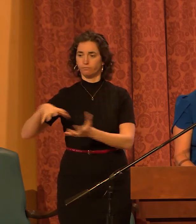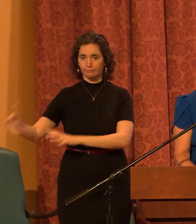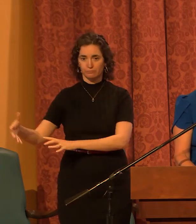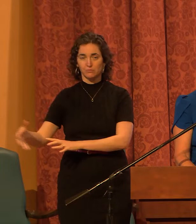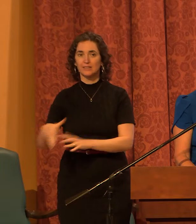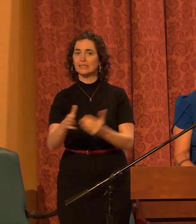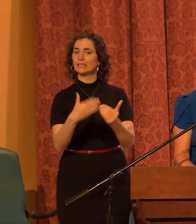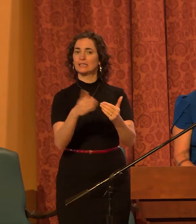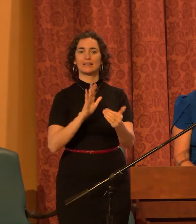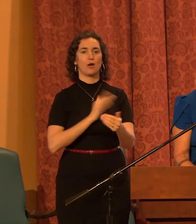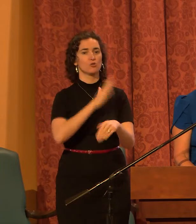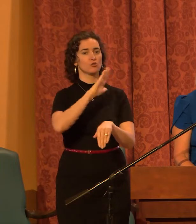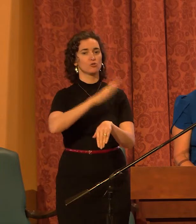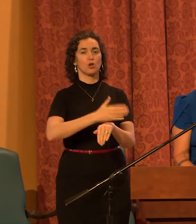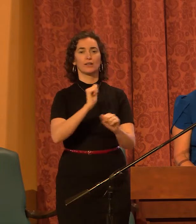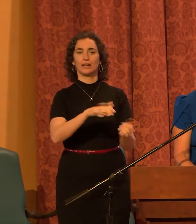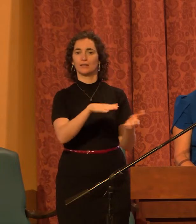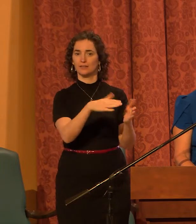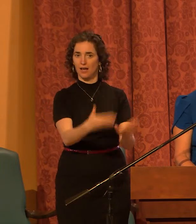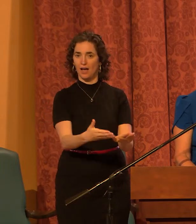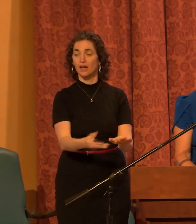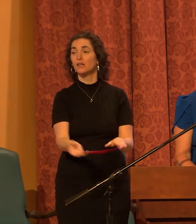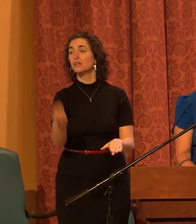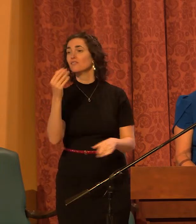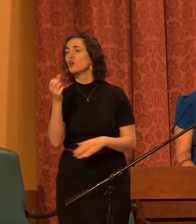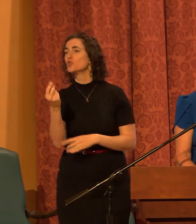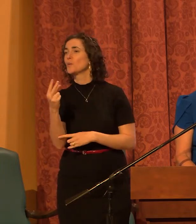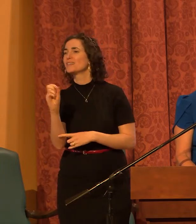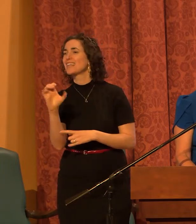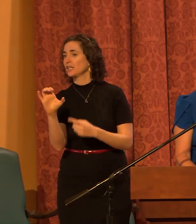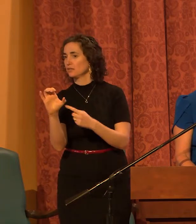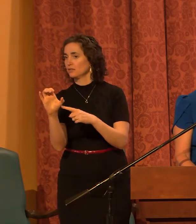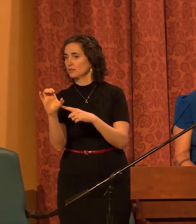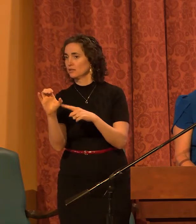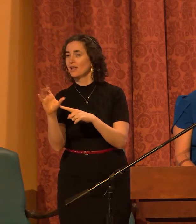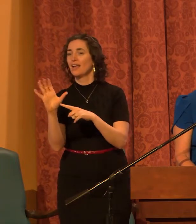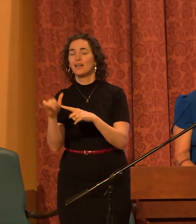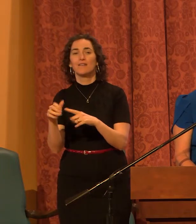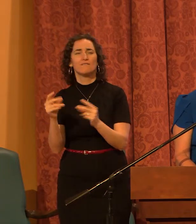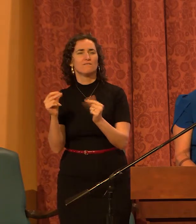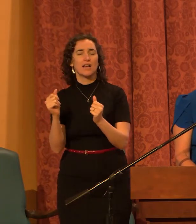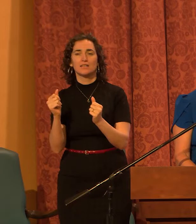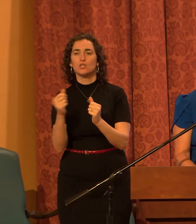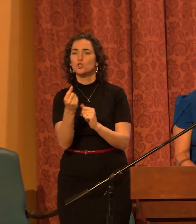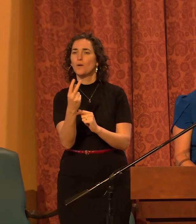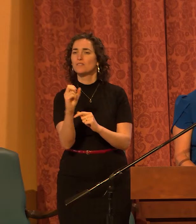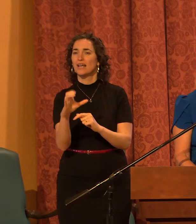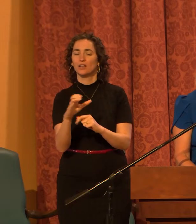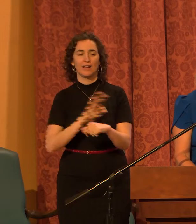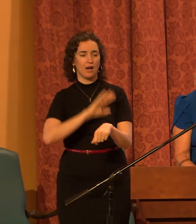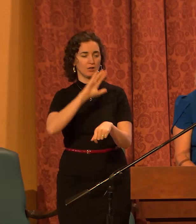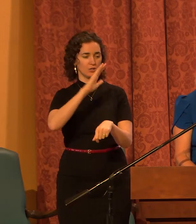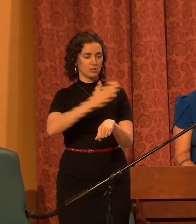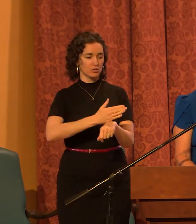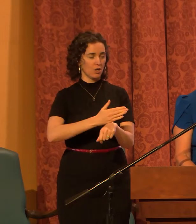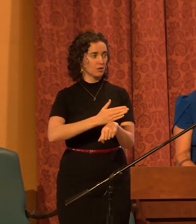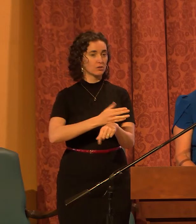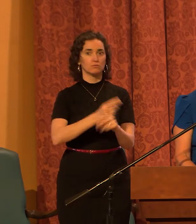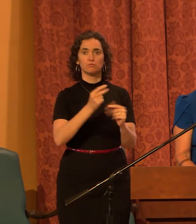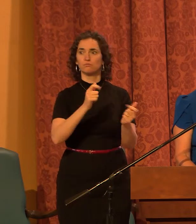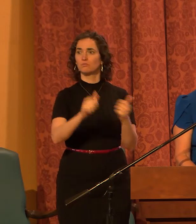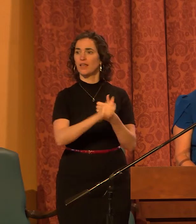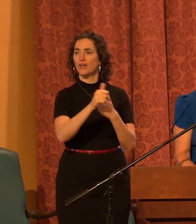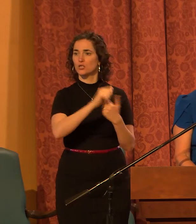could have easily perished. 12 seconds is the length of time it took for our son to be in imminent